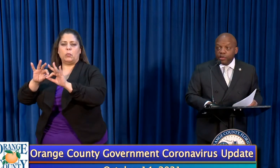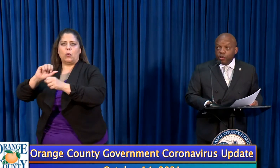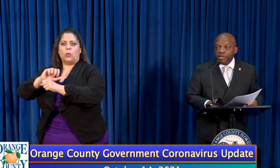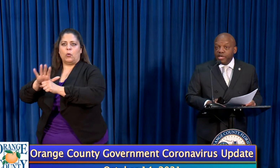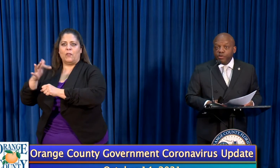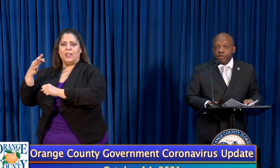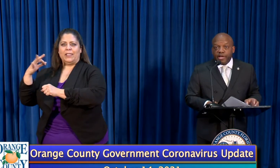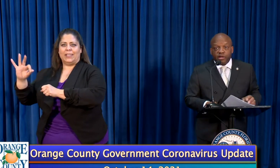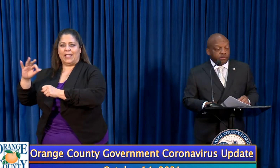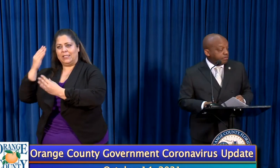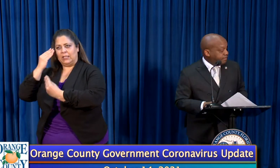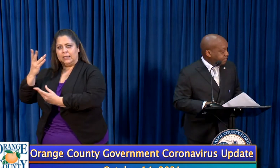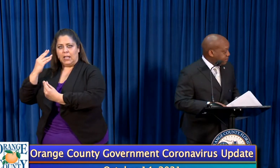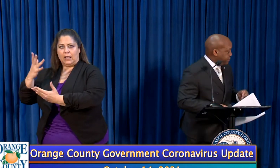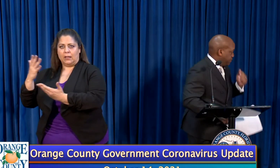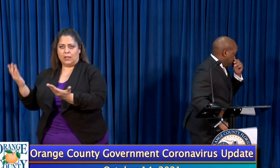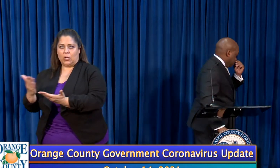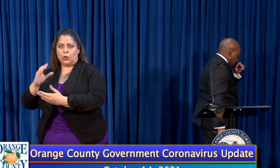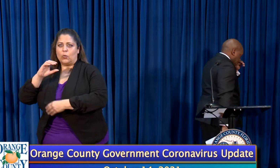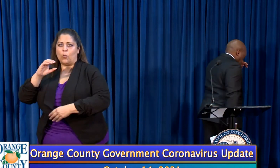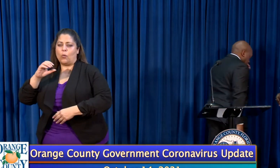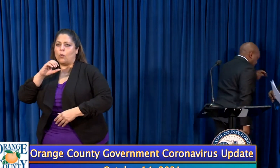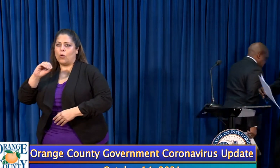County. We will begin with the mayor.